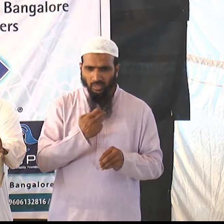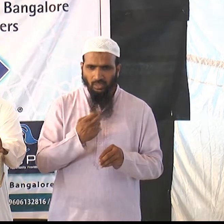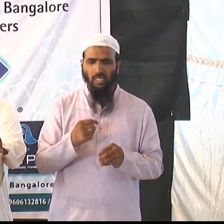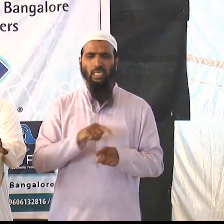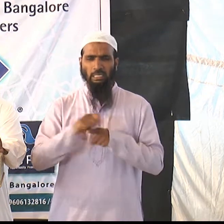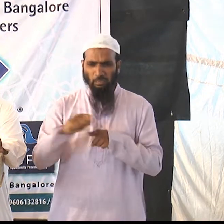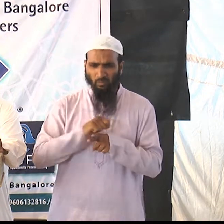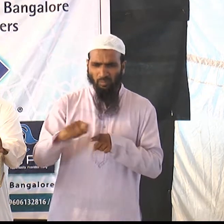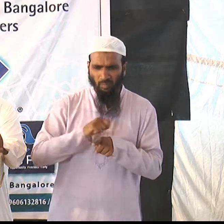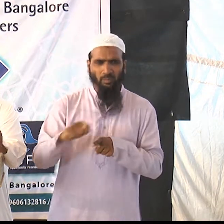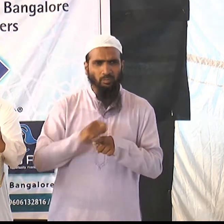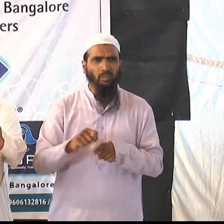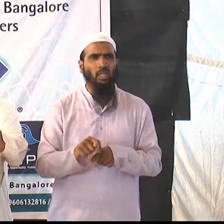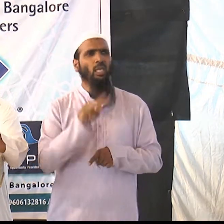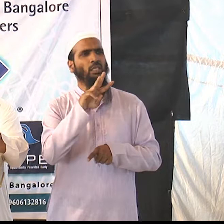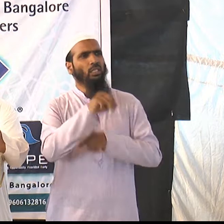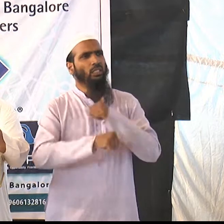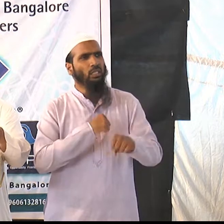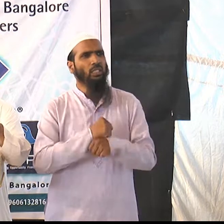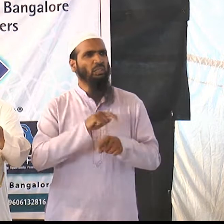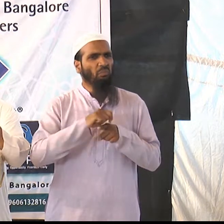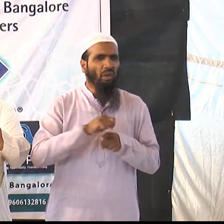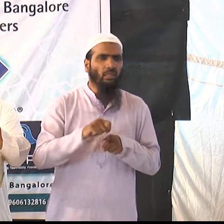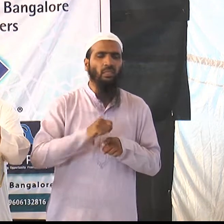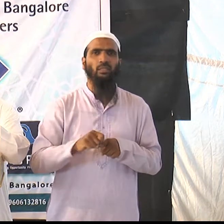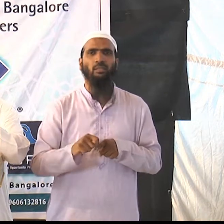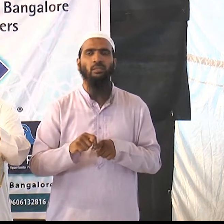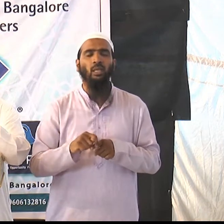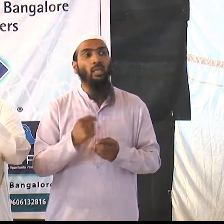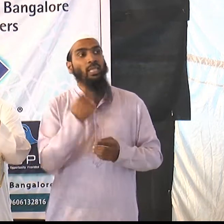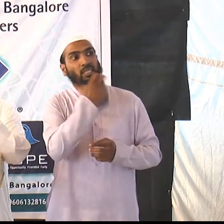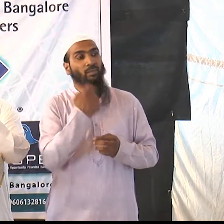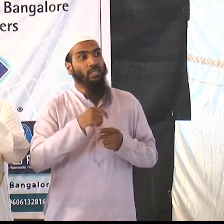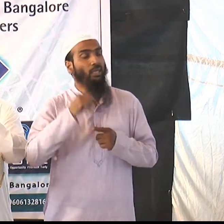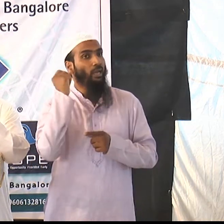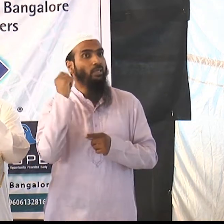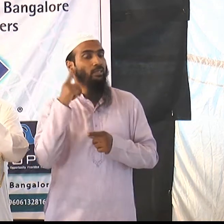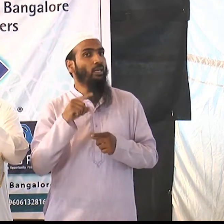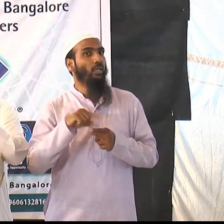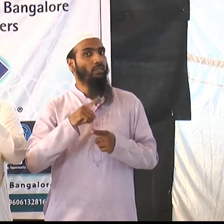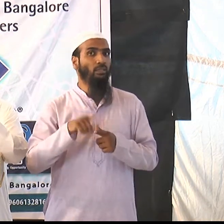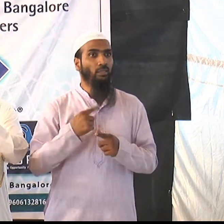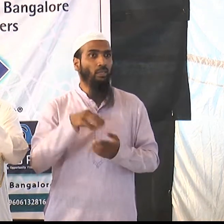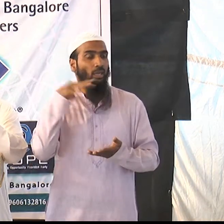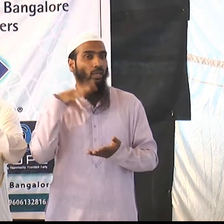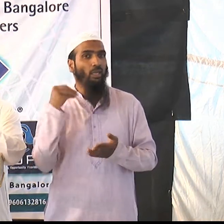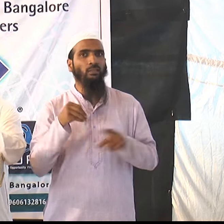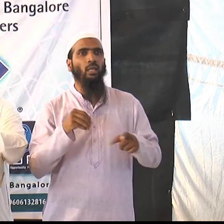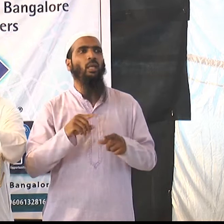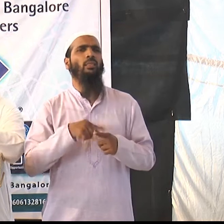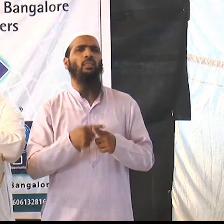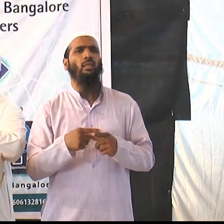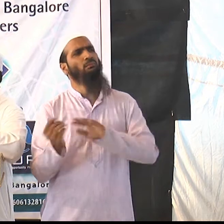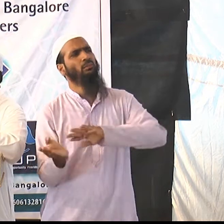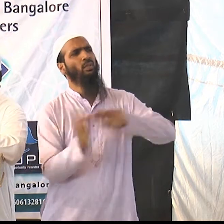early intervention training for 3 years so that they develop the speaking, reading and writing